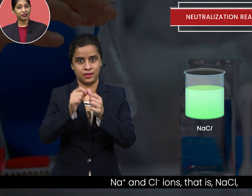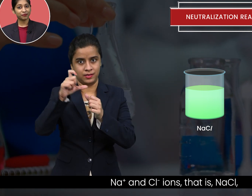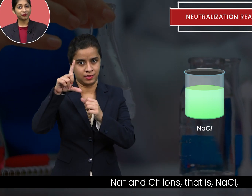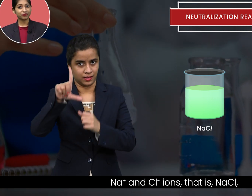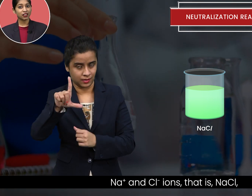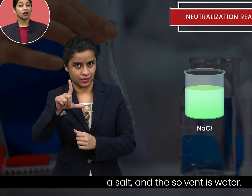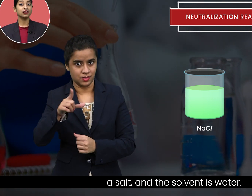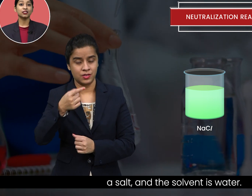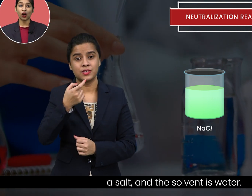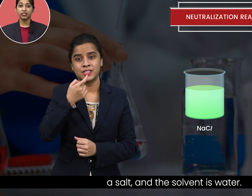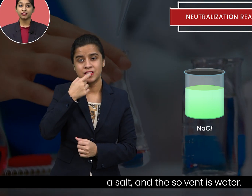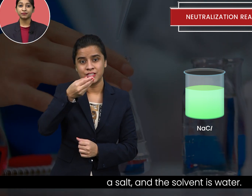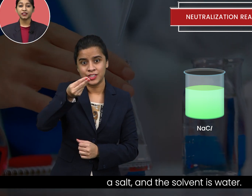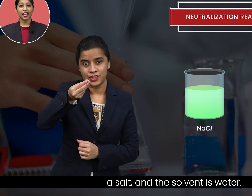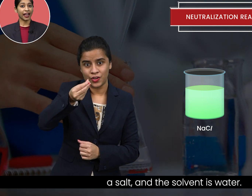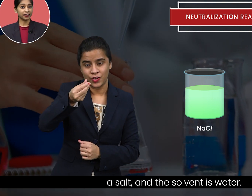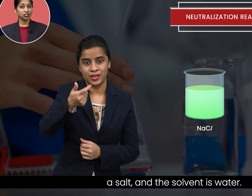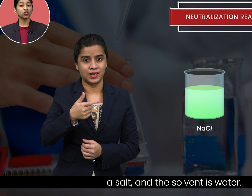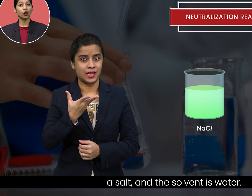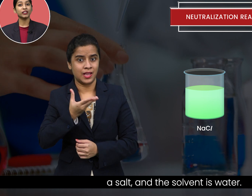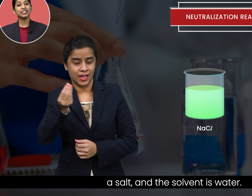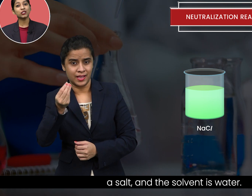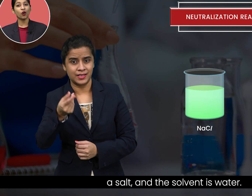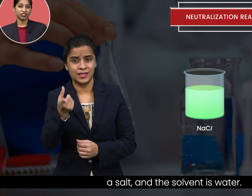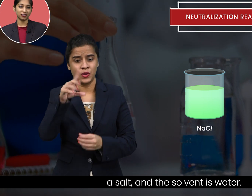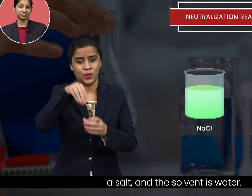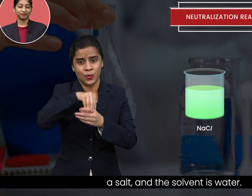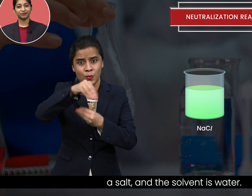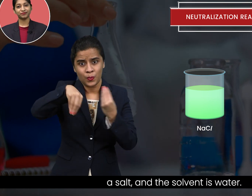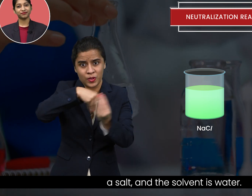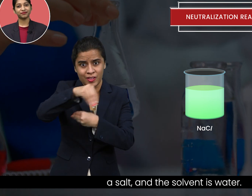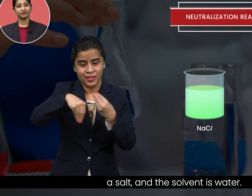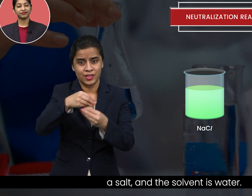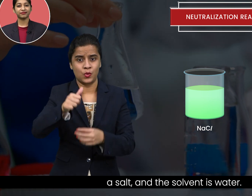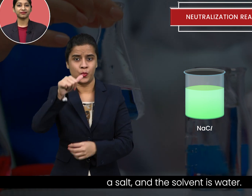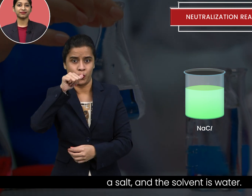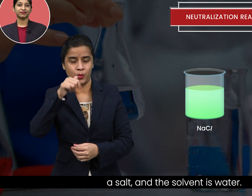NaCl, a salt, and the solvent is water.